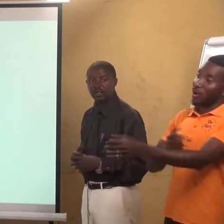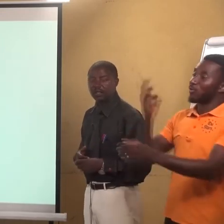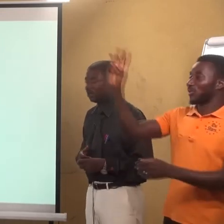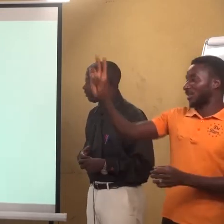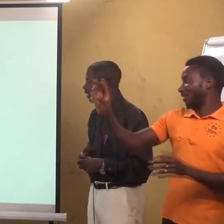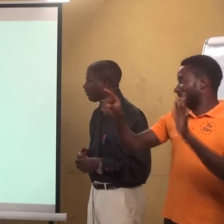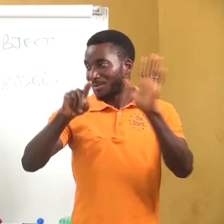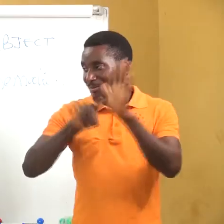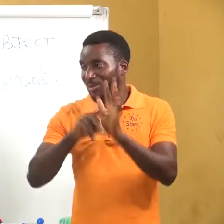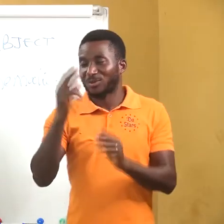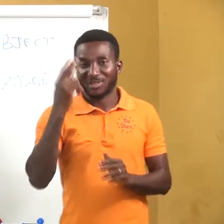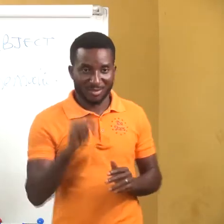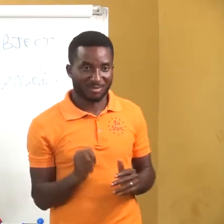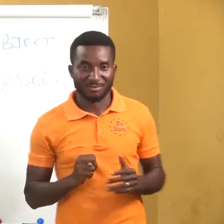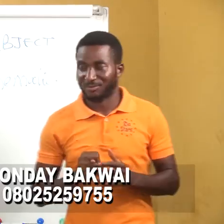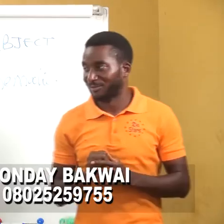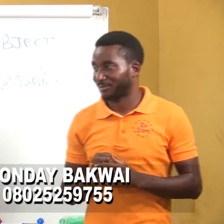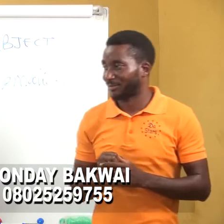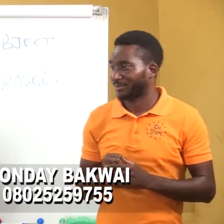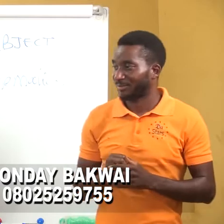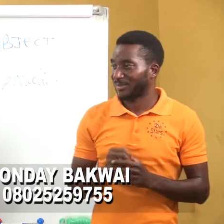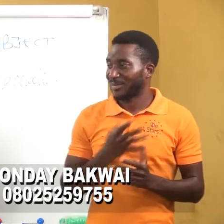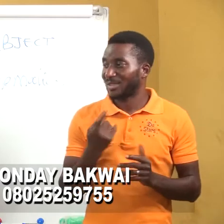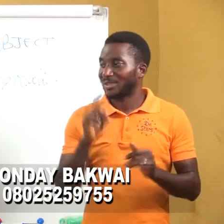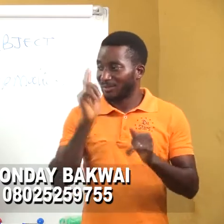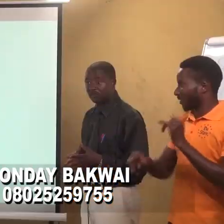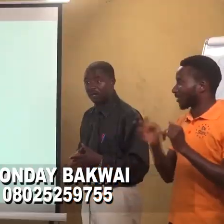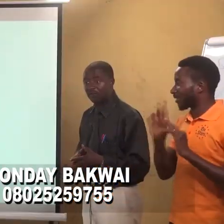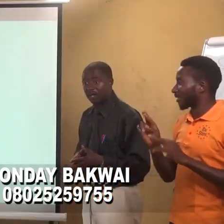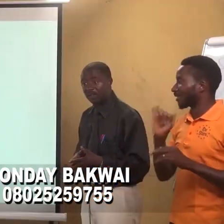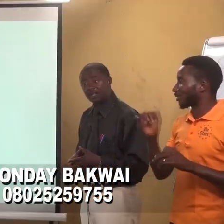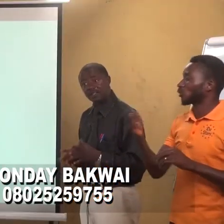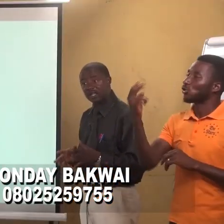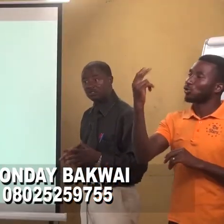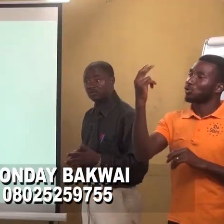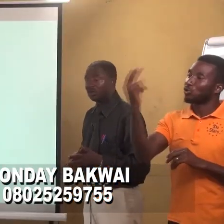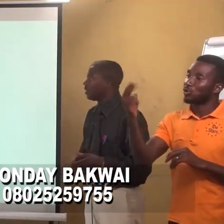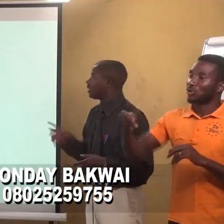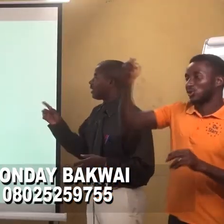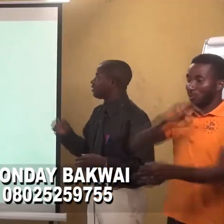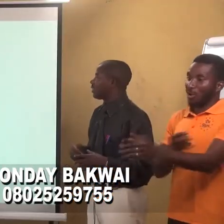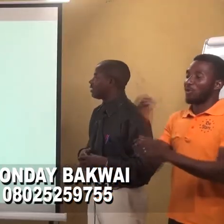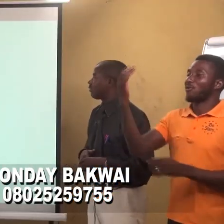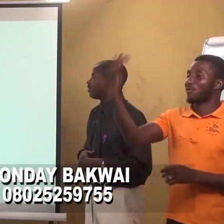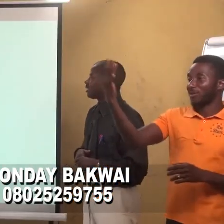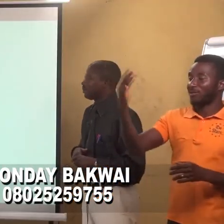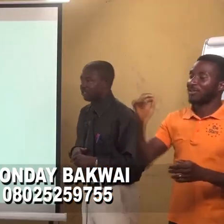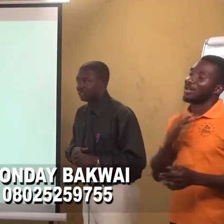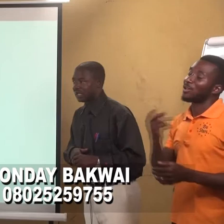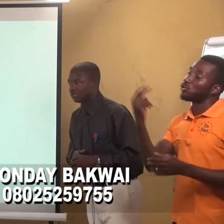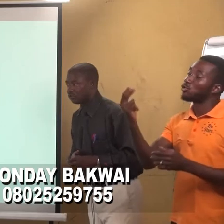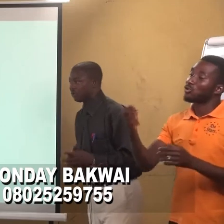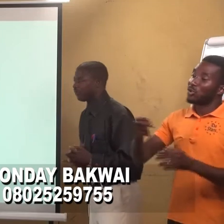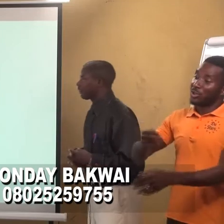minus 1 is 5. So the result will be 2 raised to the power 5. And 2 raised to the power 5 is 32. That is why the first term